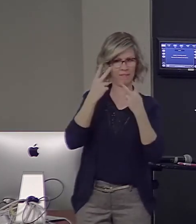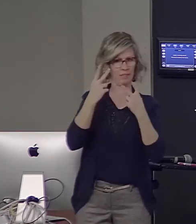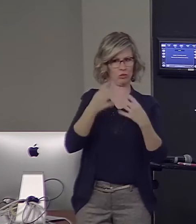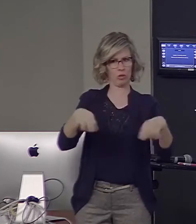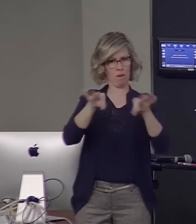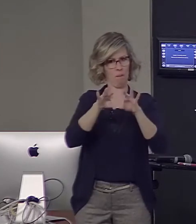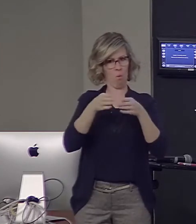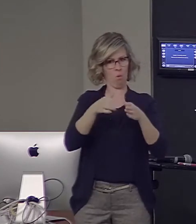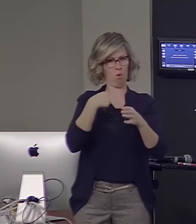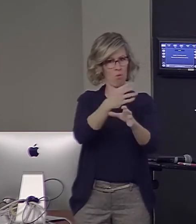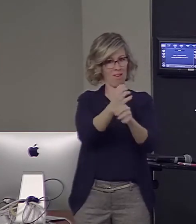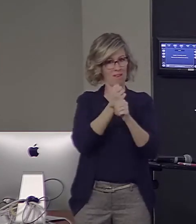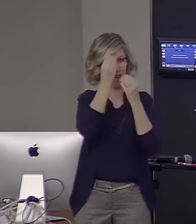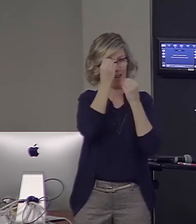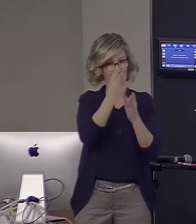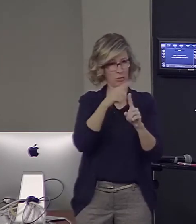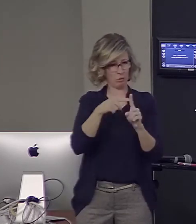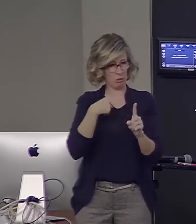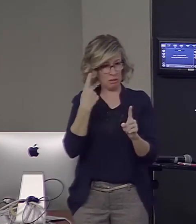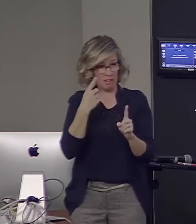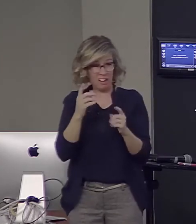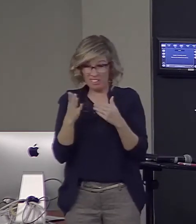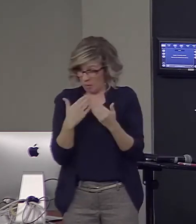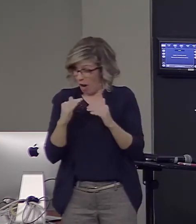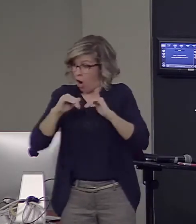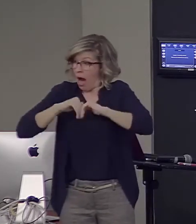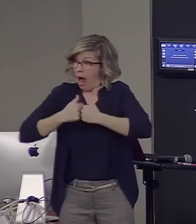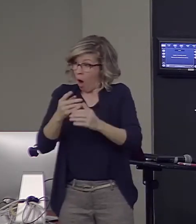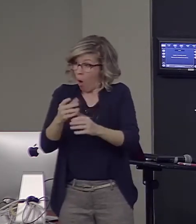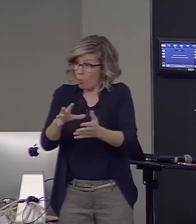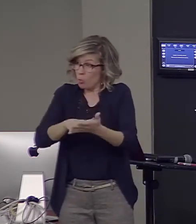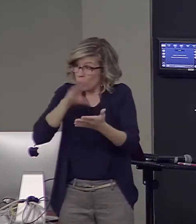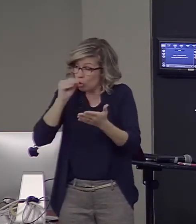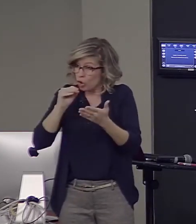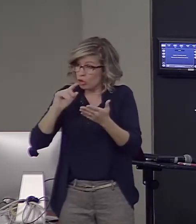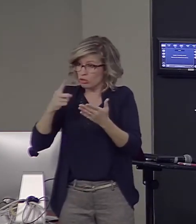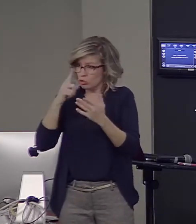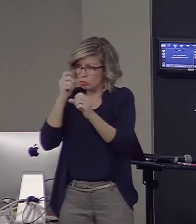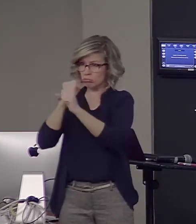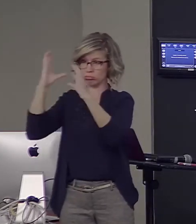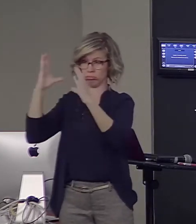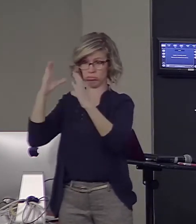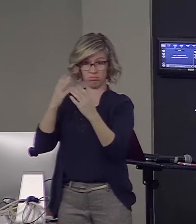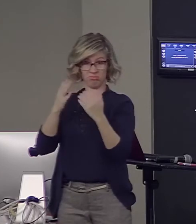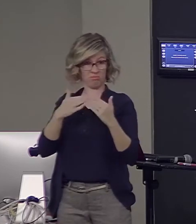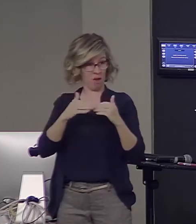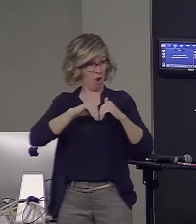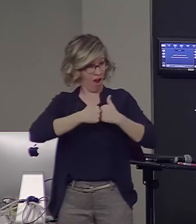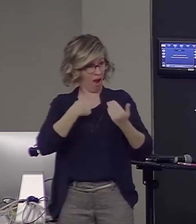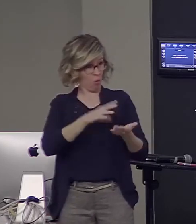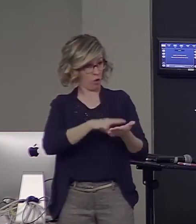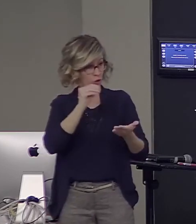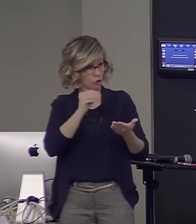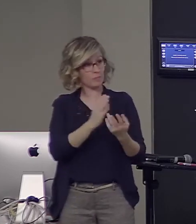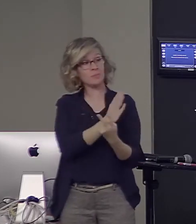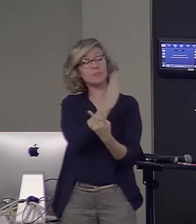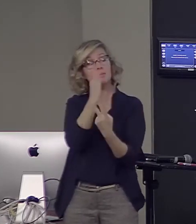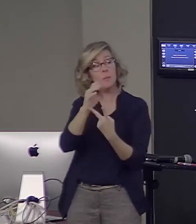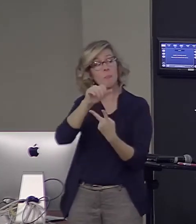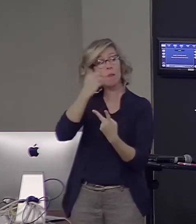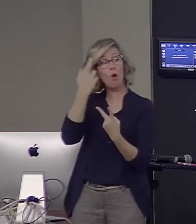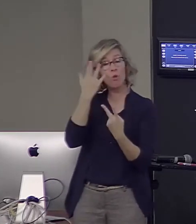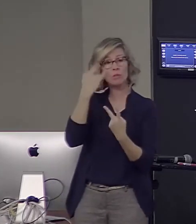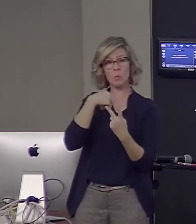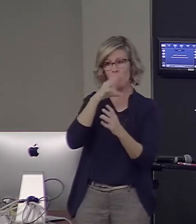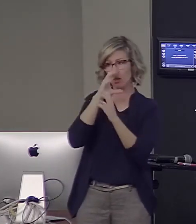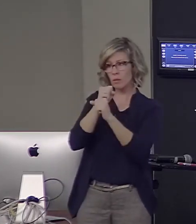question is, does it matter how you learn things for how they're represented? Another reason why blindness is a really interesting